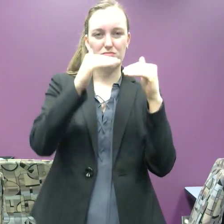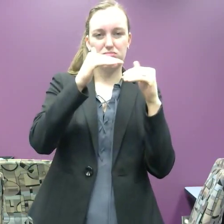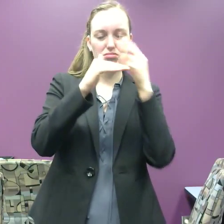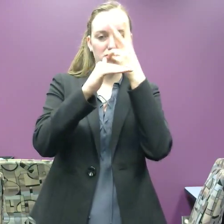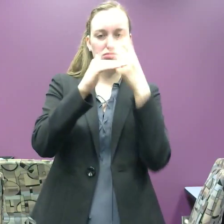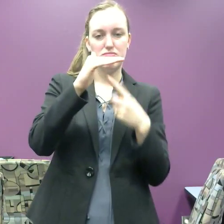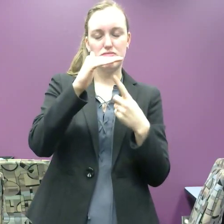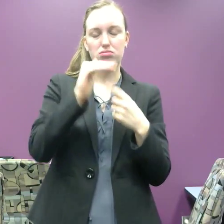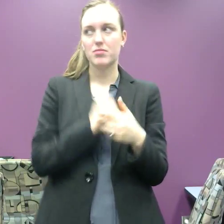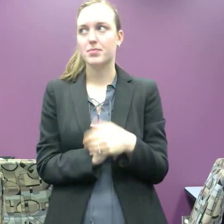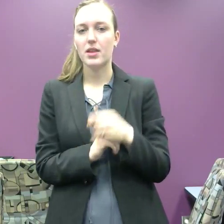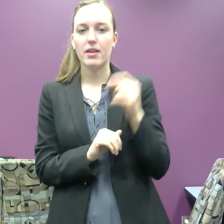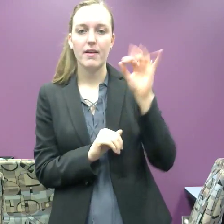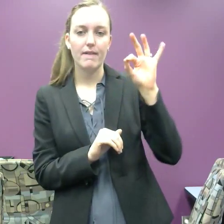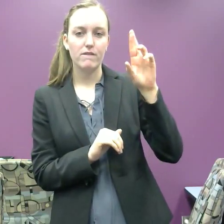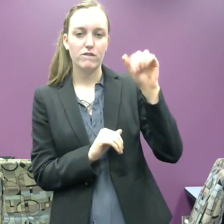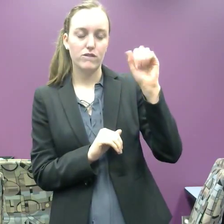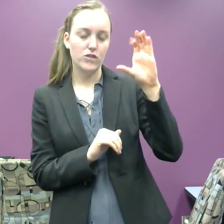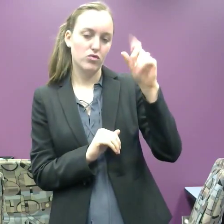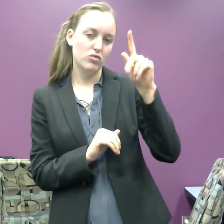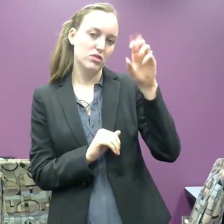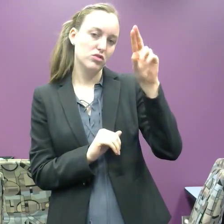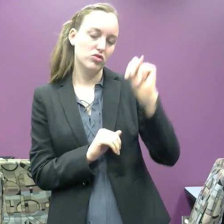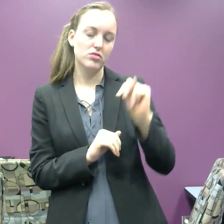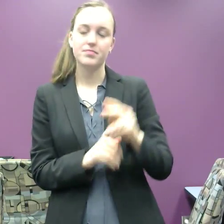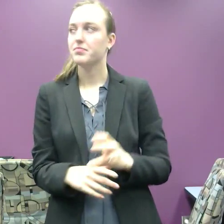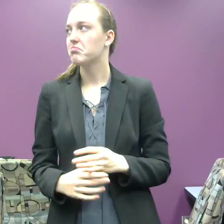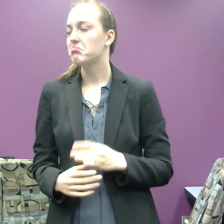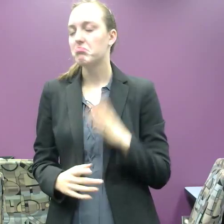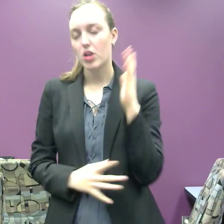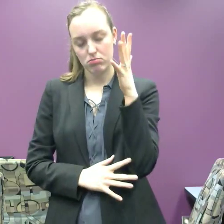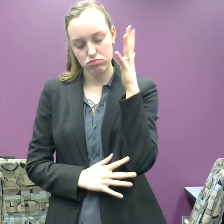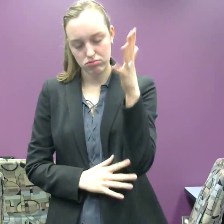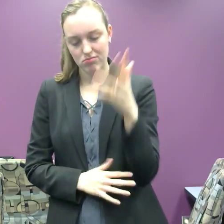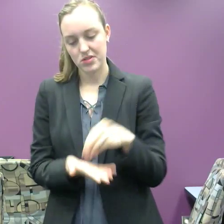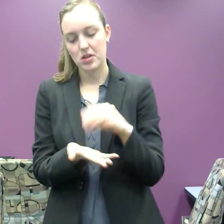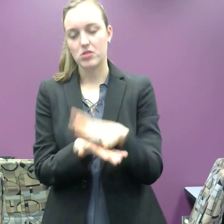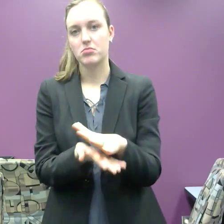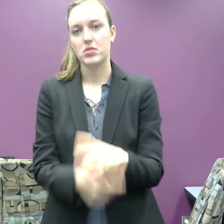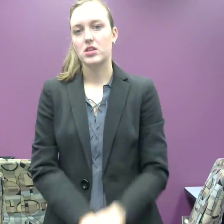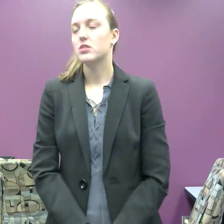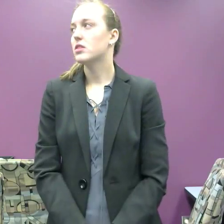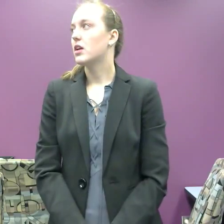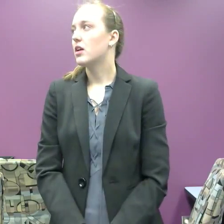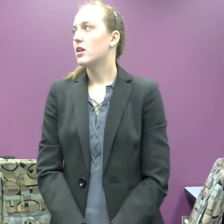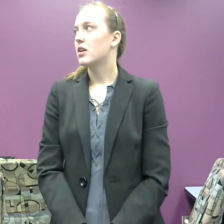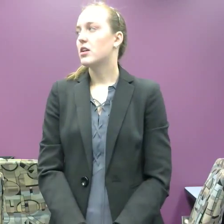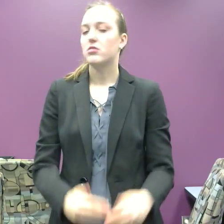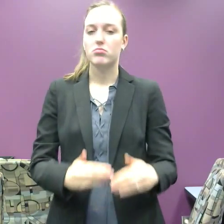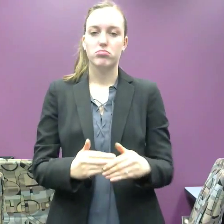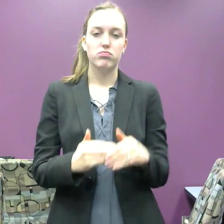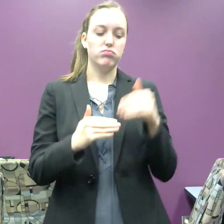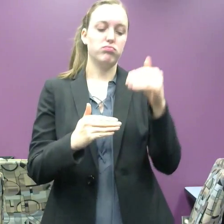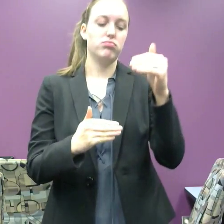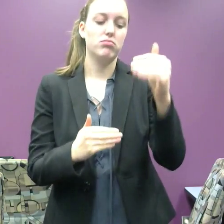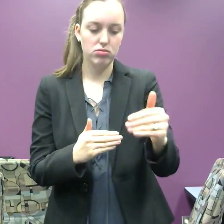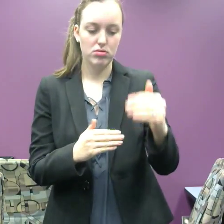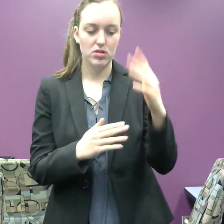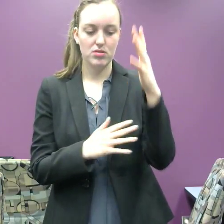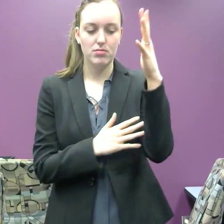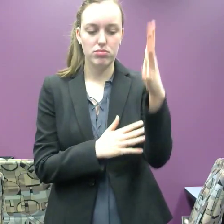we know right now to do that. But eventually we will put those on there, and then in another year we're going to put numbers